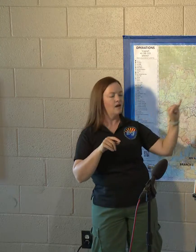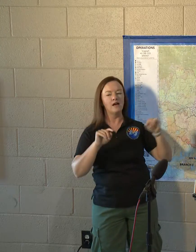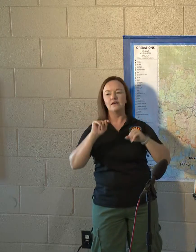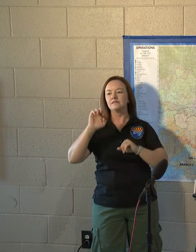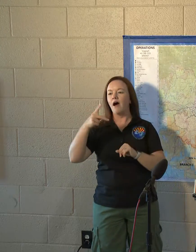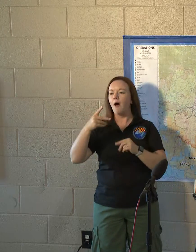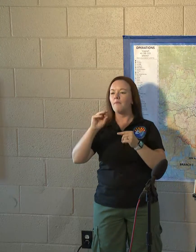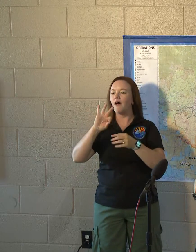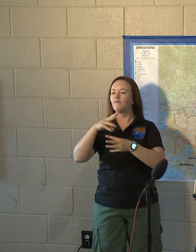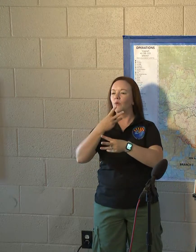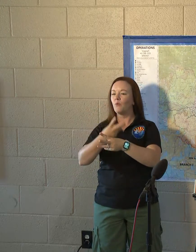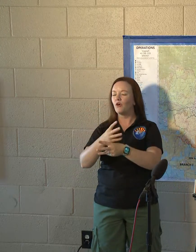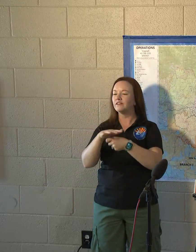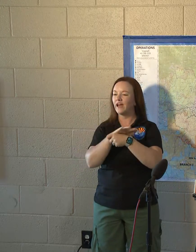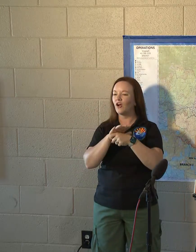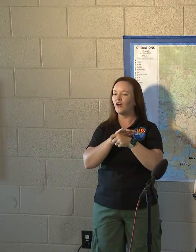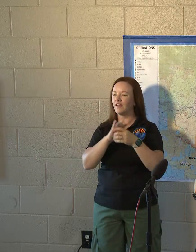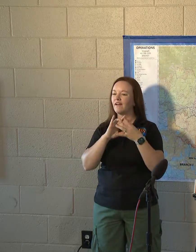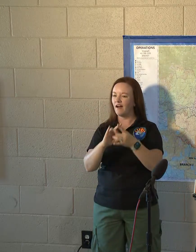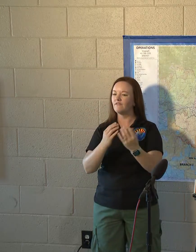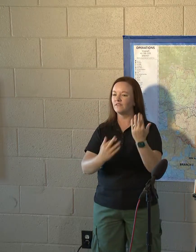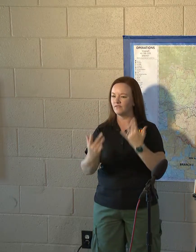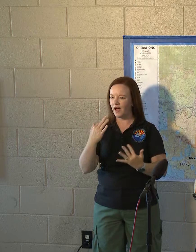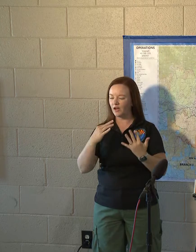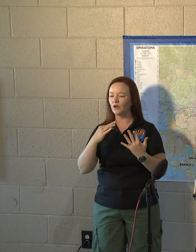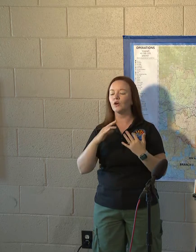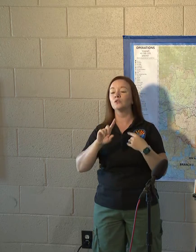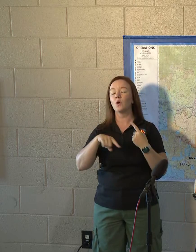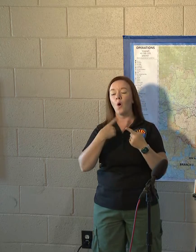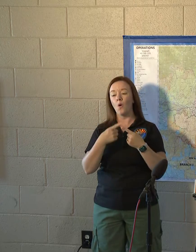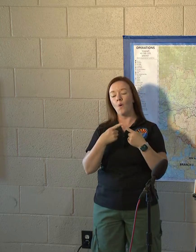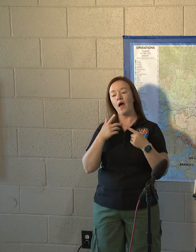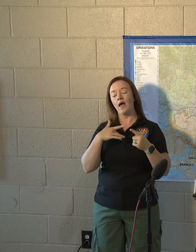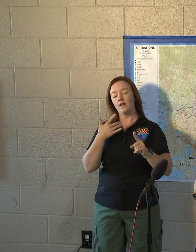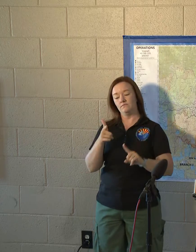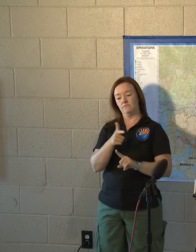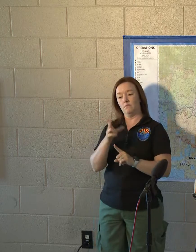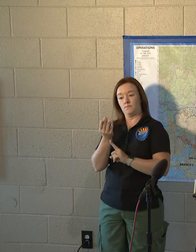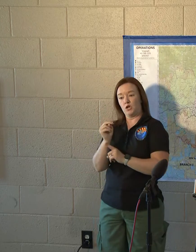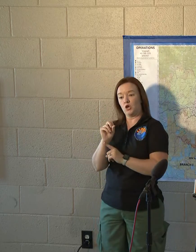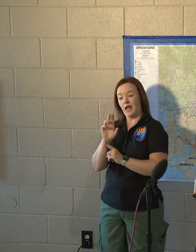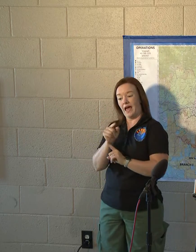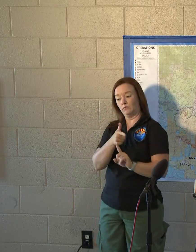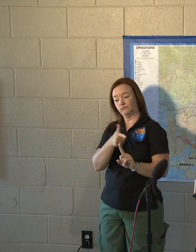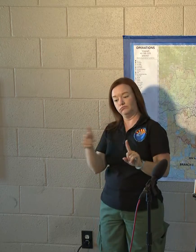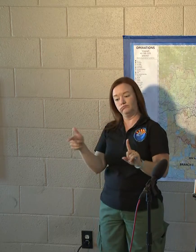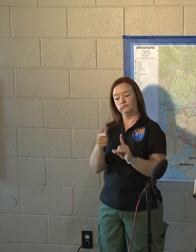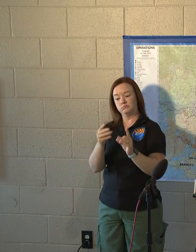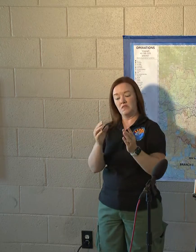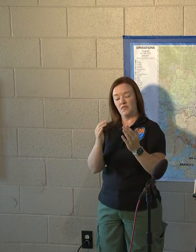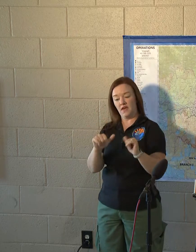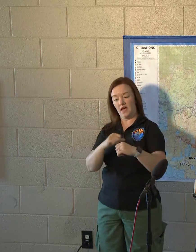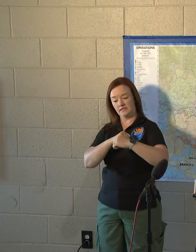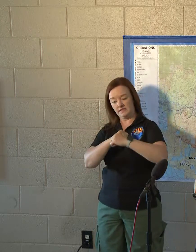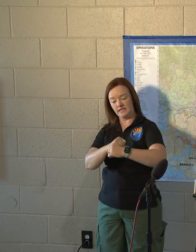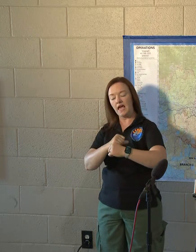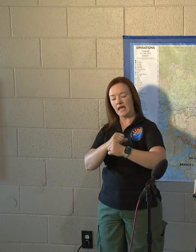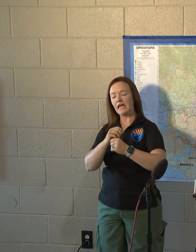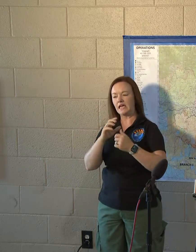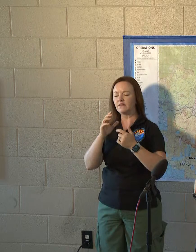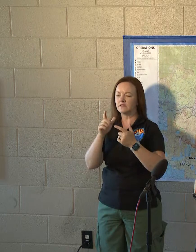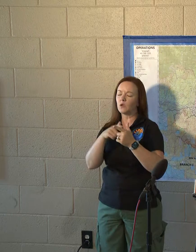world area. When the burnout is completed here, probably within a couple of days after that burnout is completed,